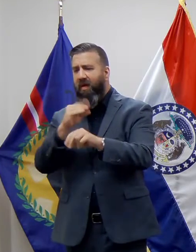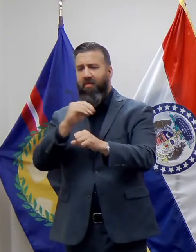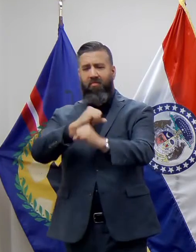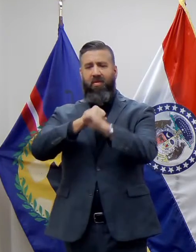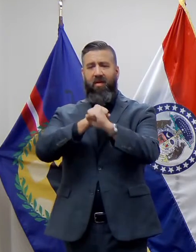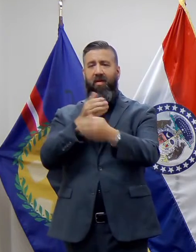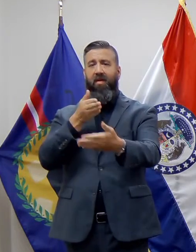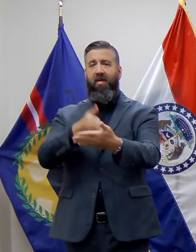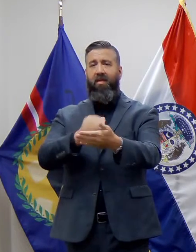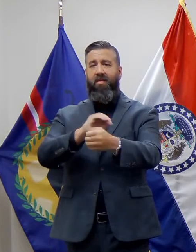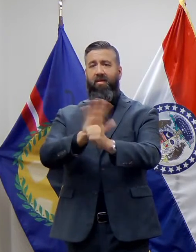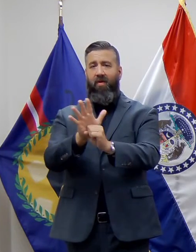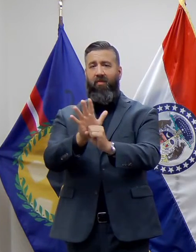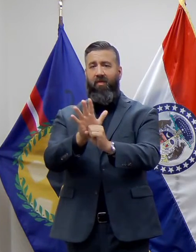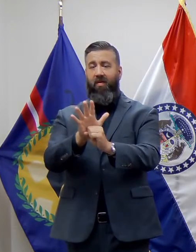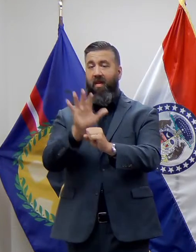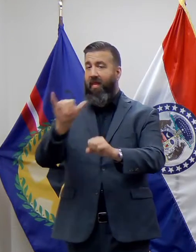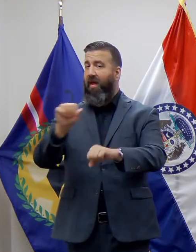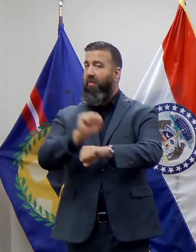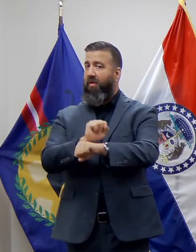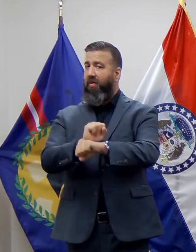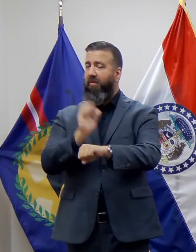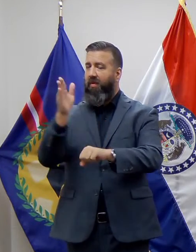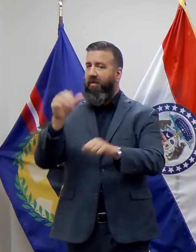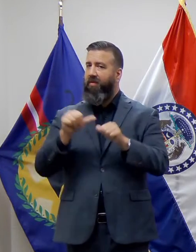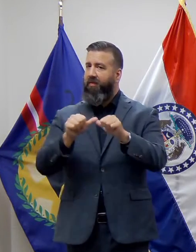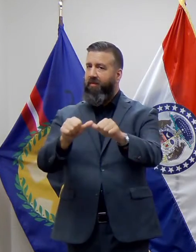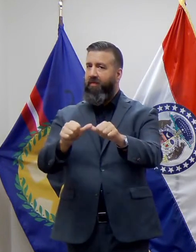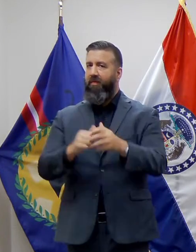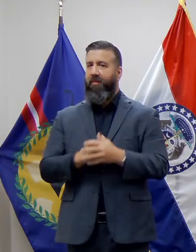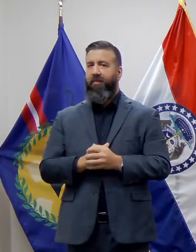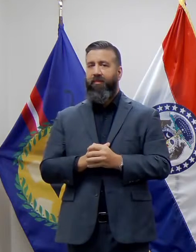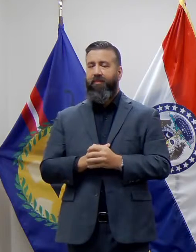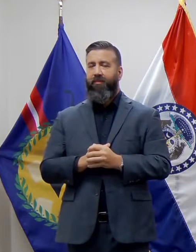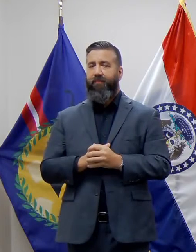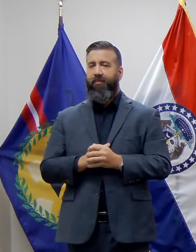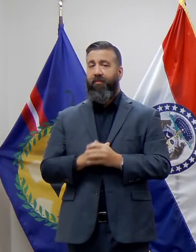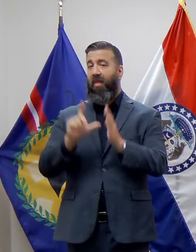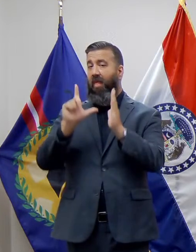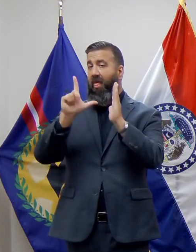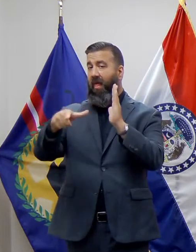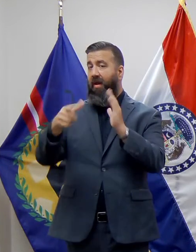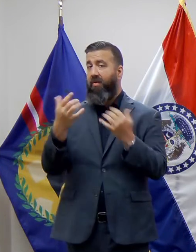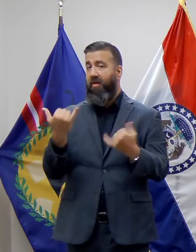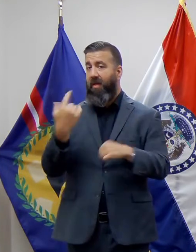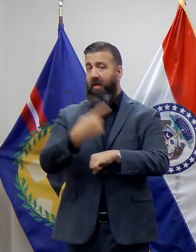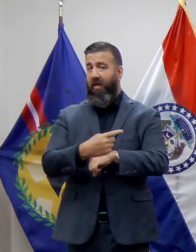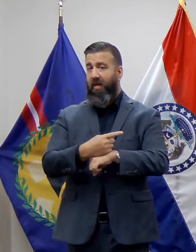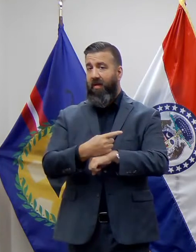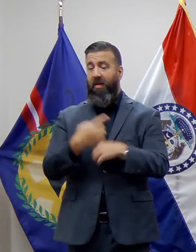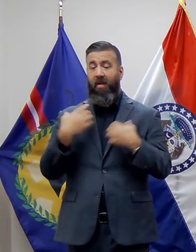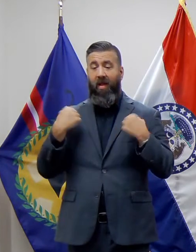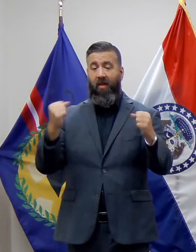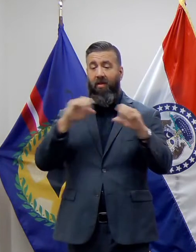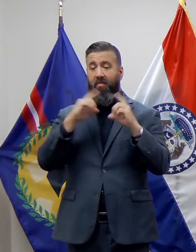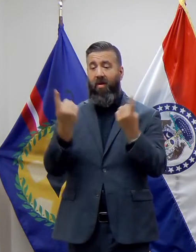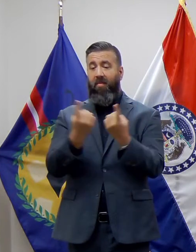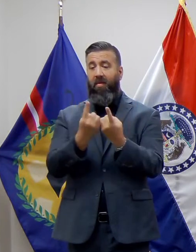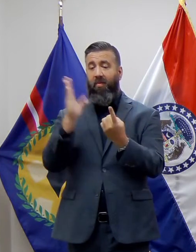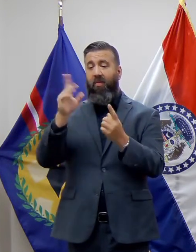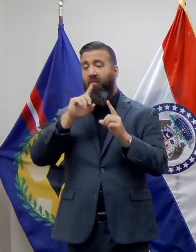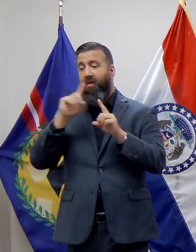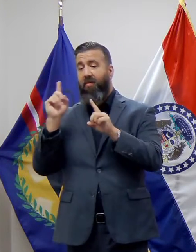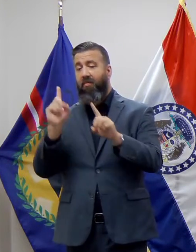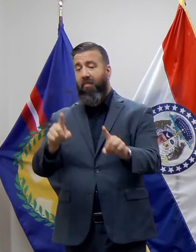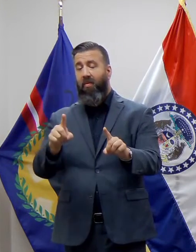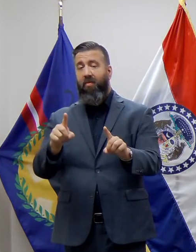against COVID, and that work will continue. Later today, the Health Department intends to release a report on school and youth